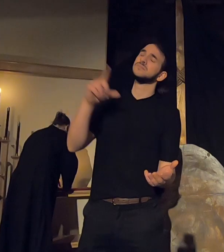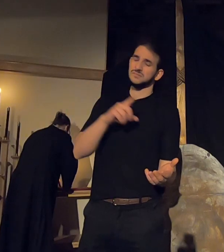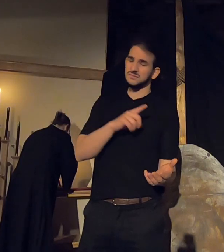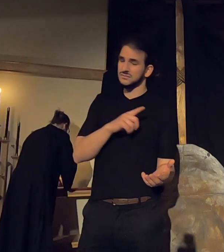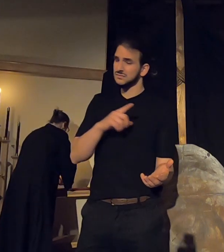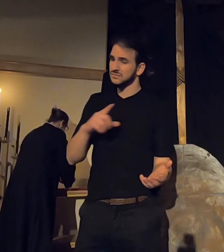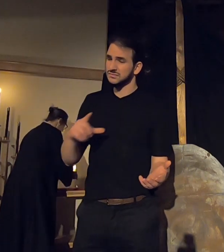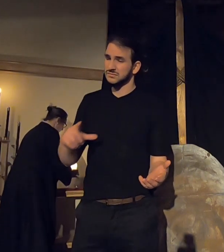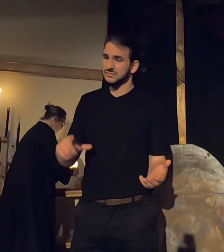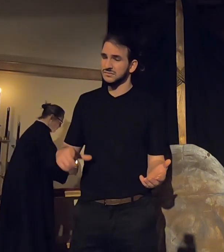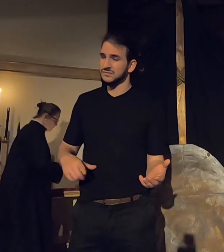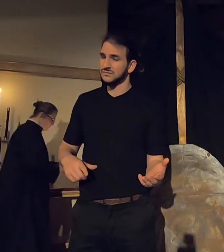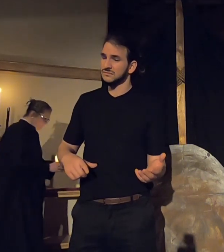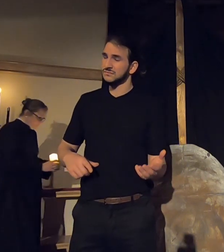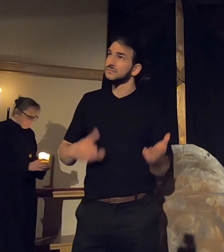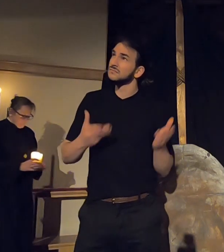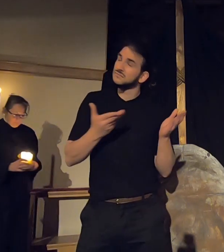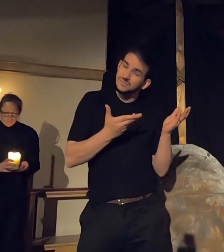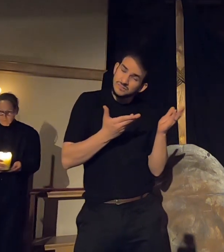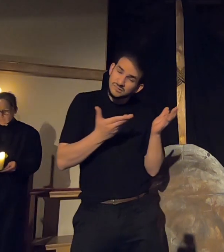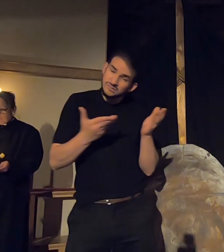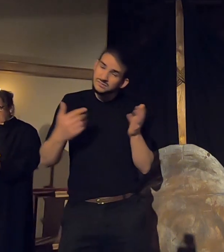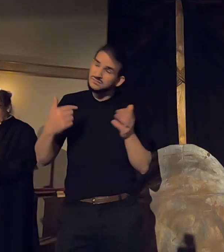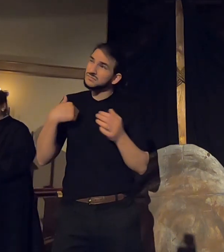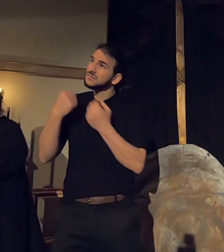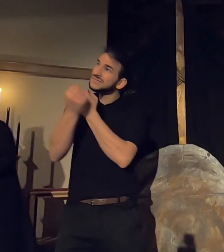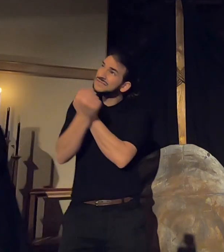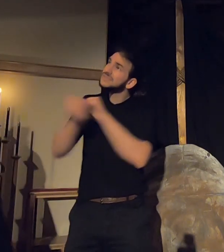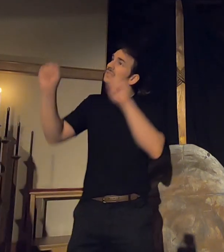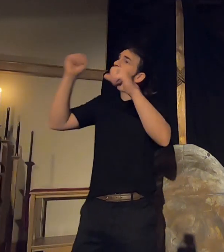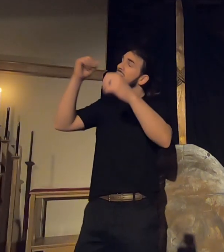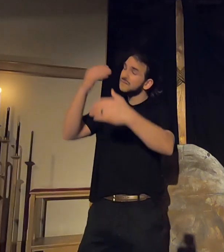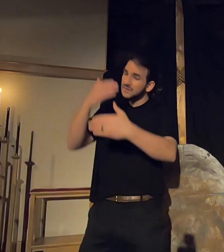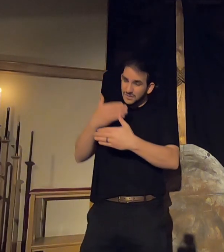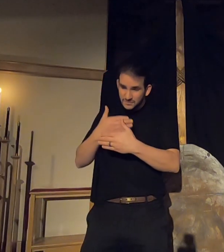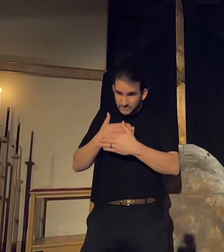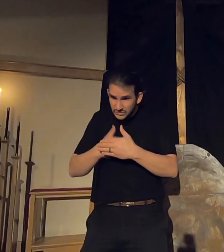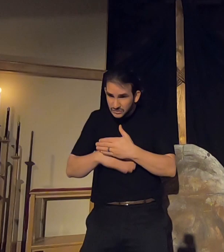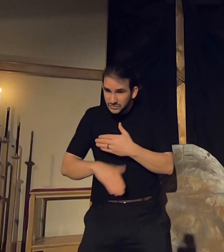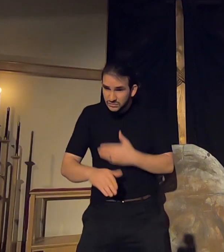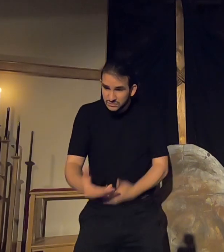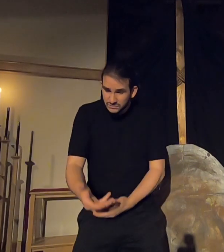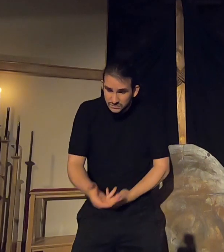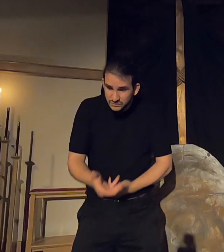You, Lord, brought me safely through birth,